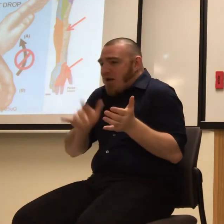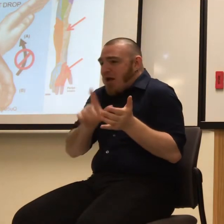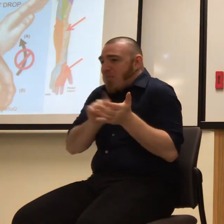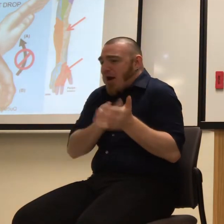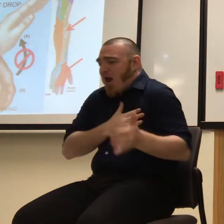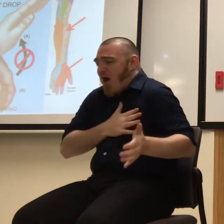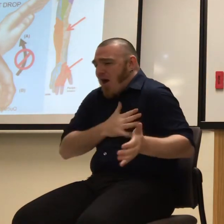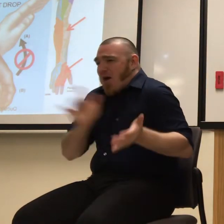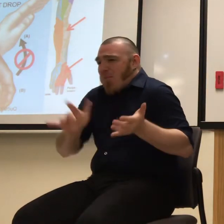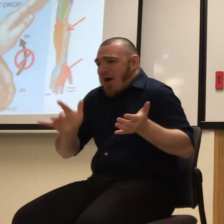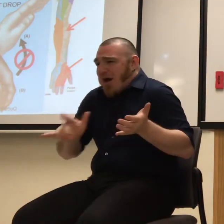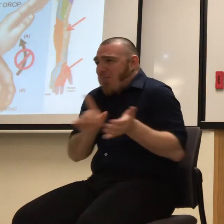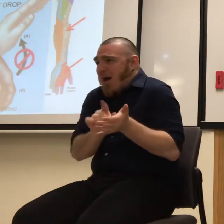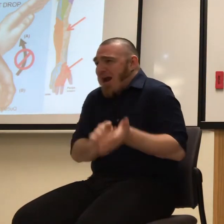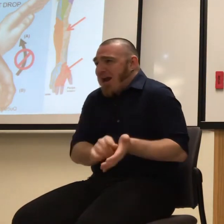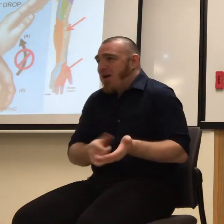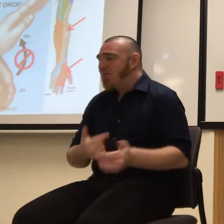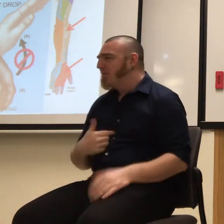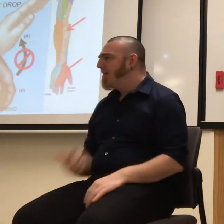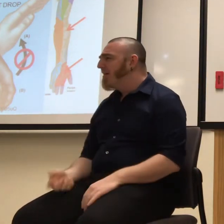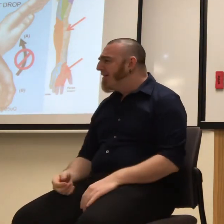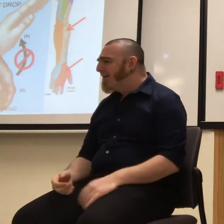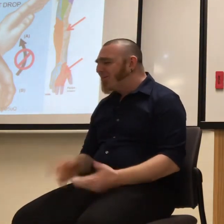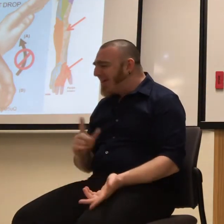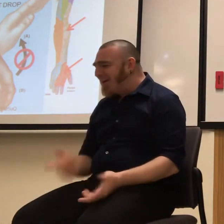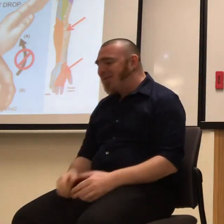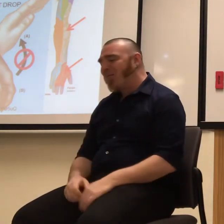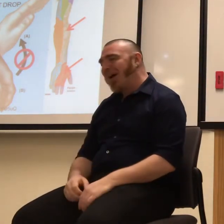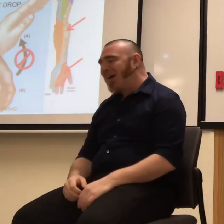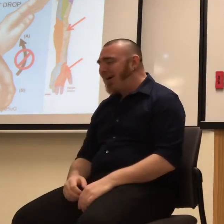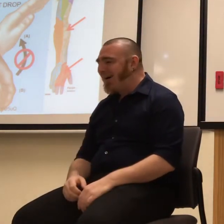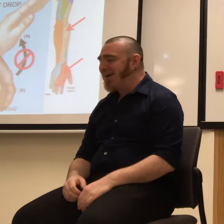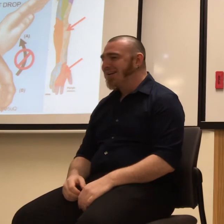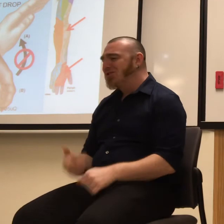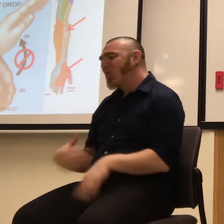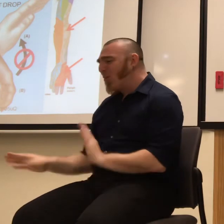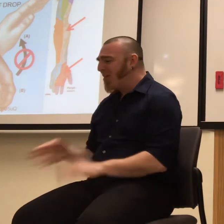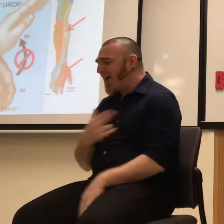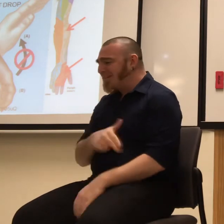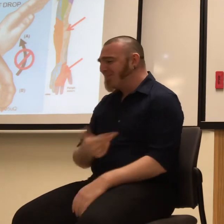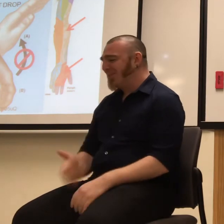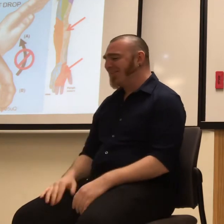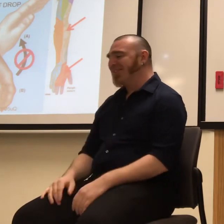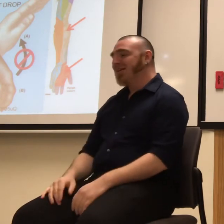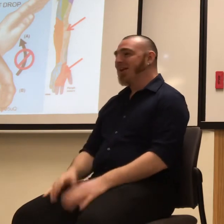ask you to assess supinator, what did you put for that?